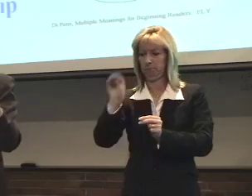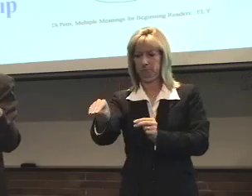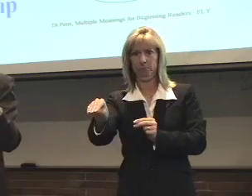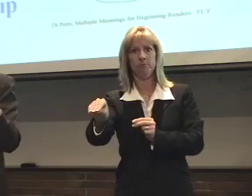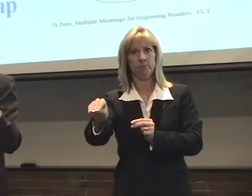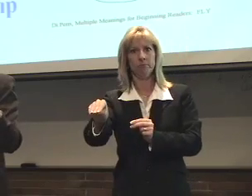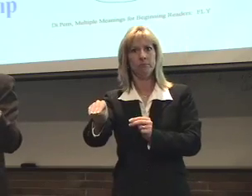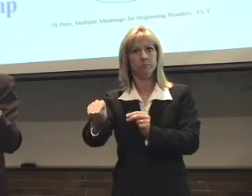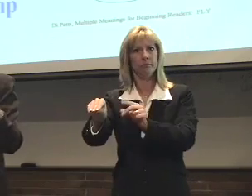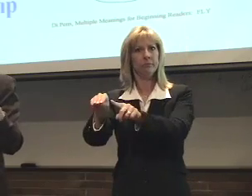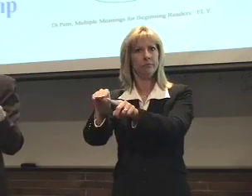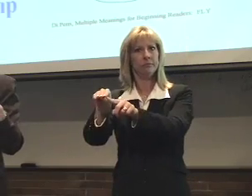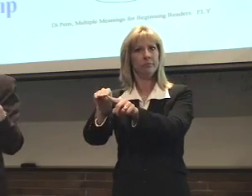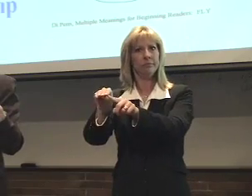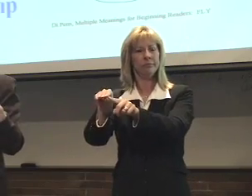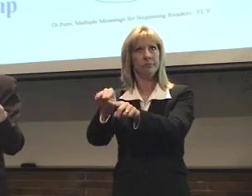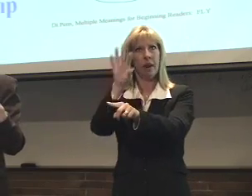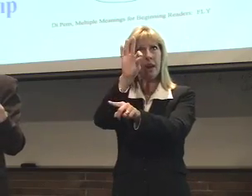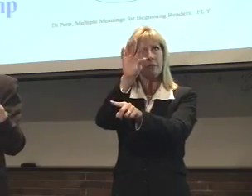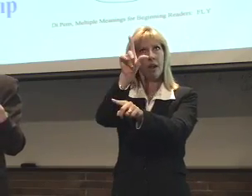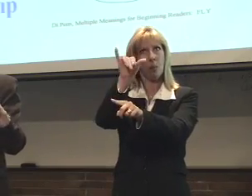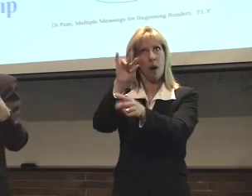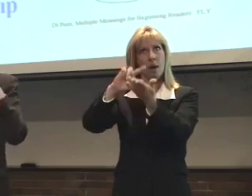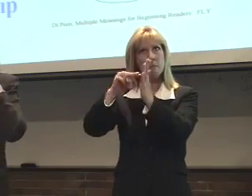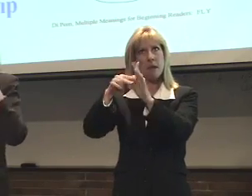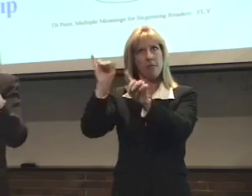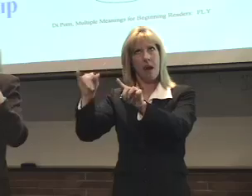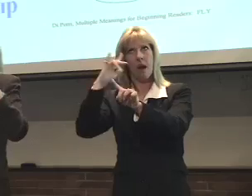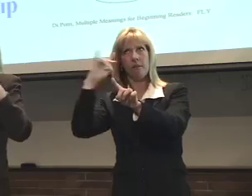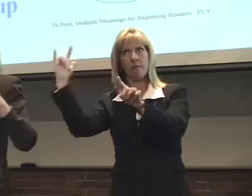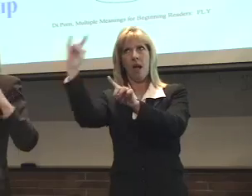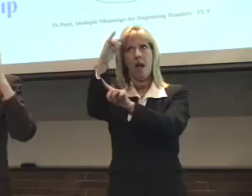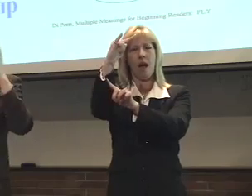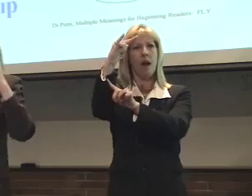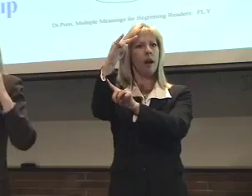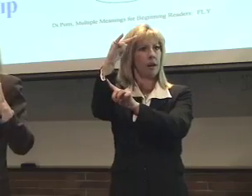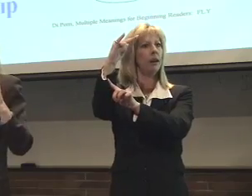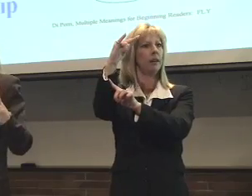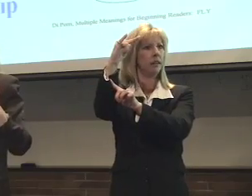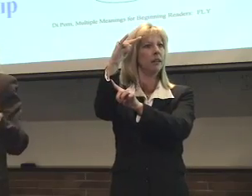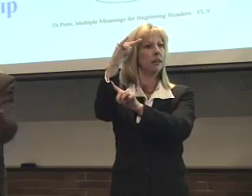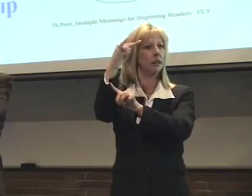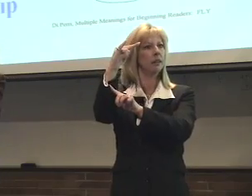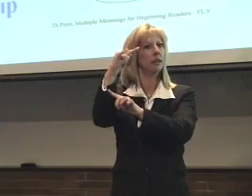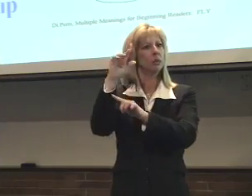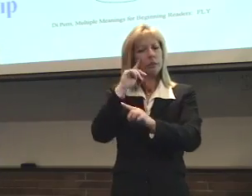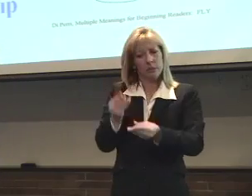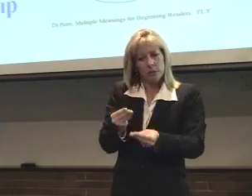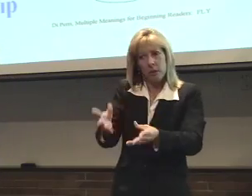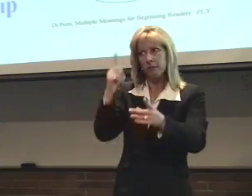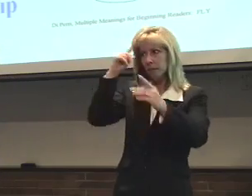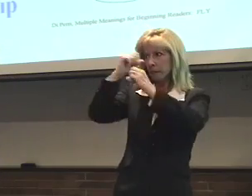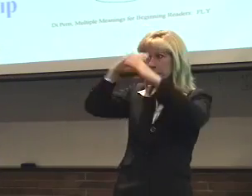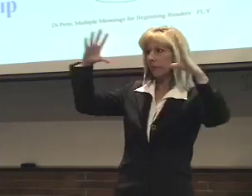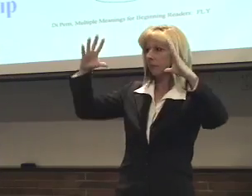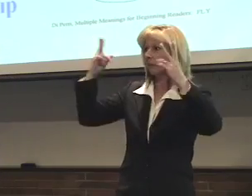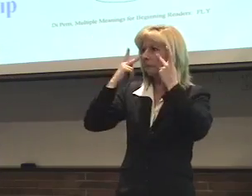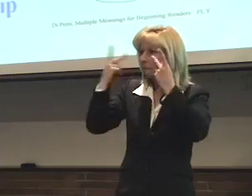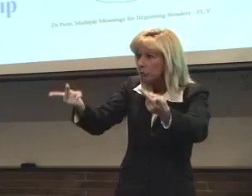FLY. In that sentence, they'd use this one. Just a visual so they can see how it can change. In the second sentence,